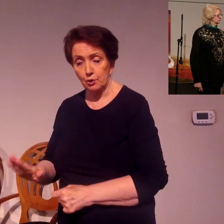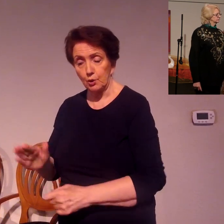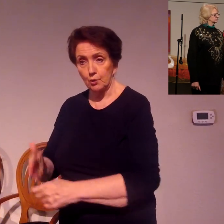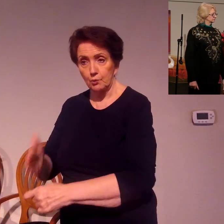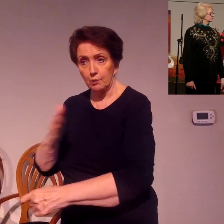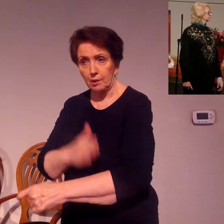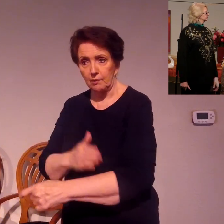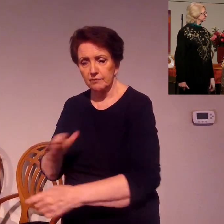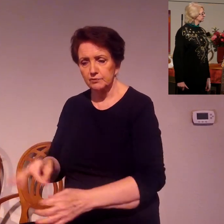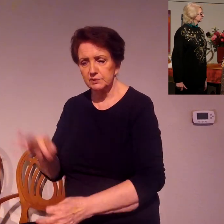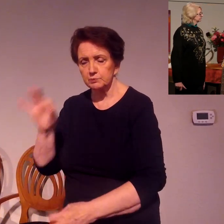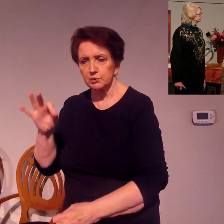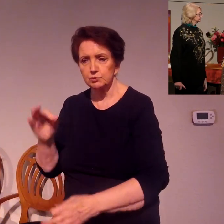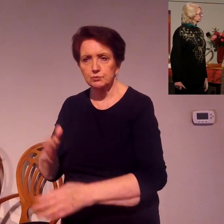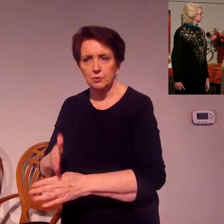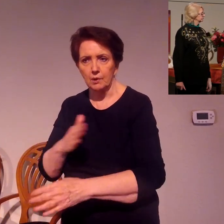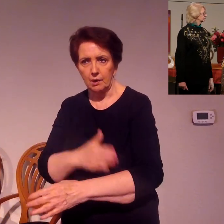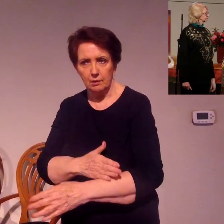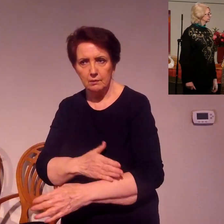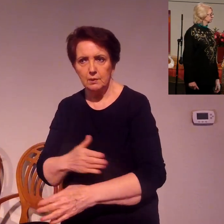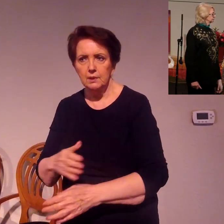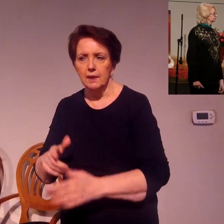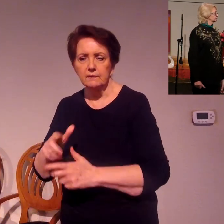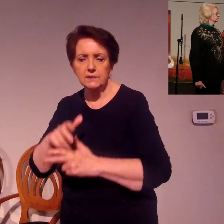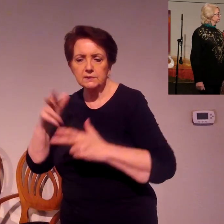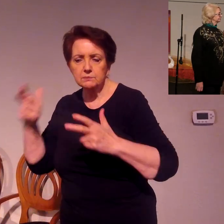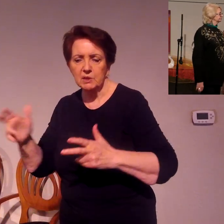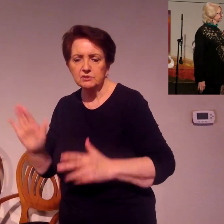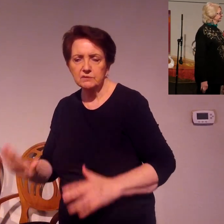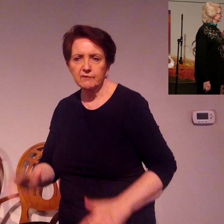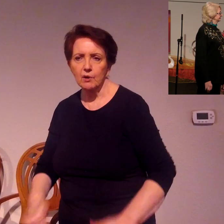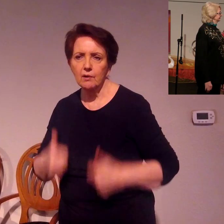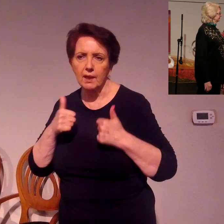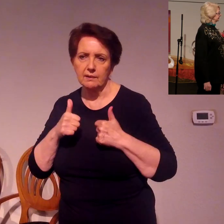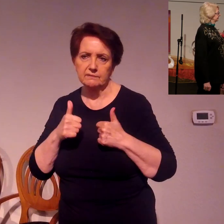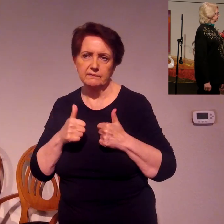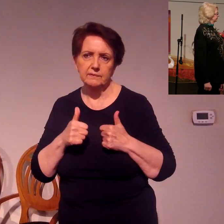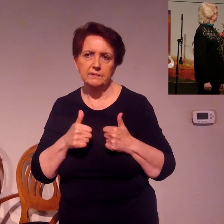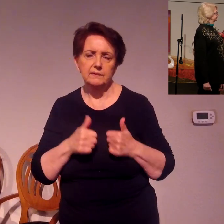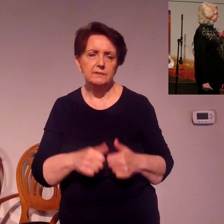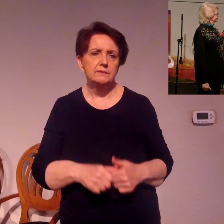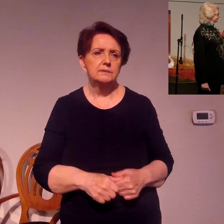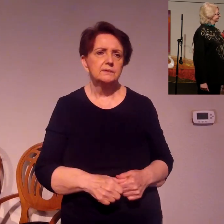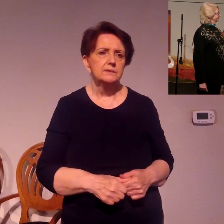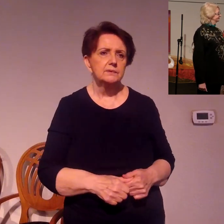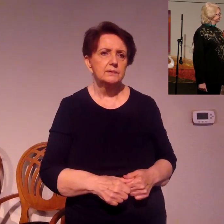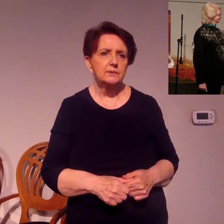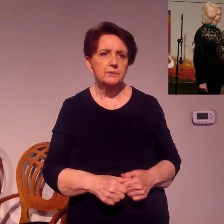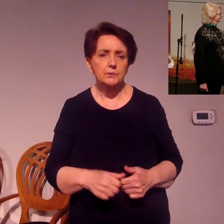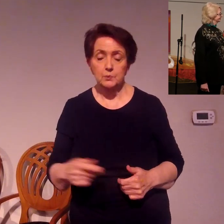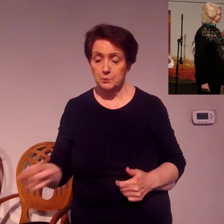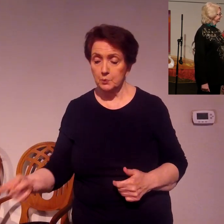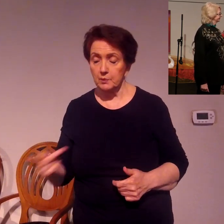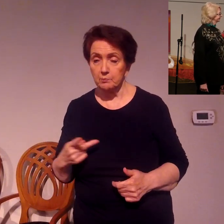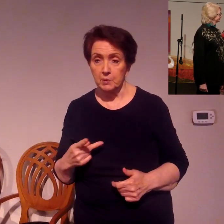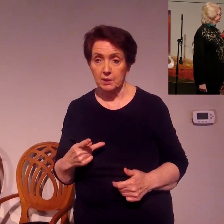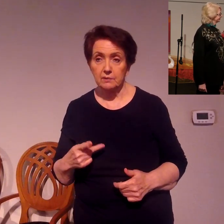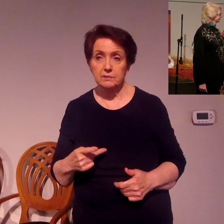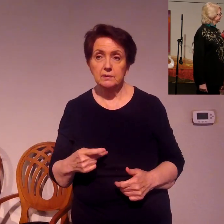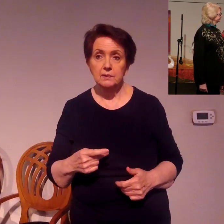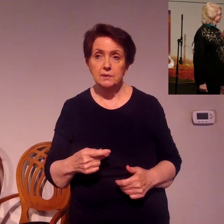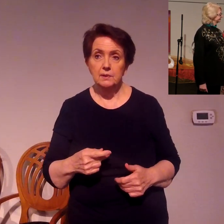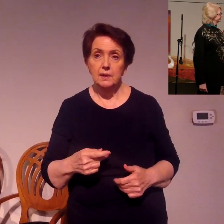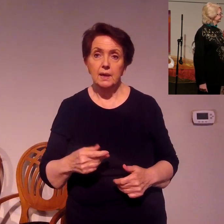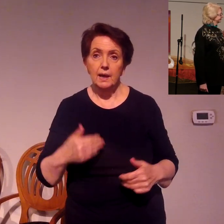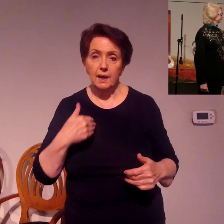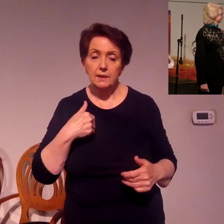her spiritual growth, and the expansion of her own life. In fact, we just each separately went through massive personal